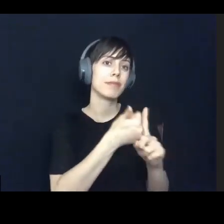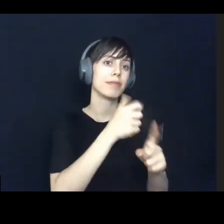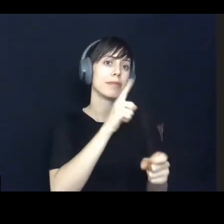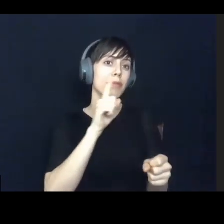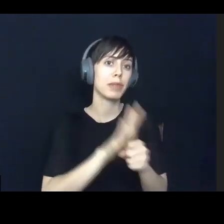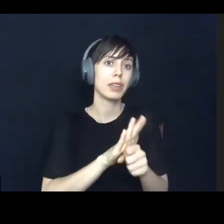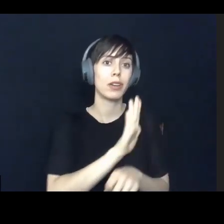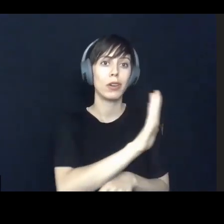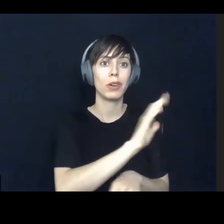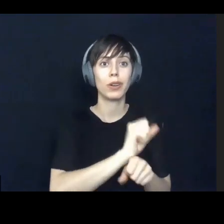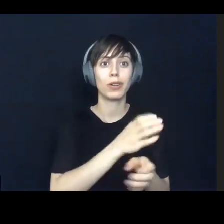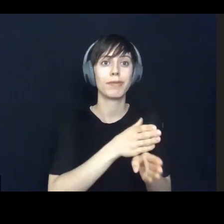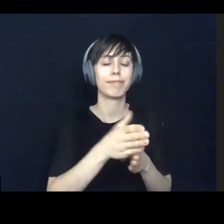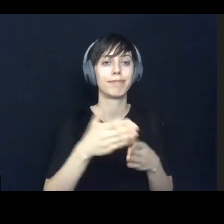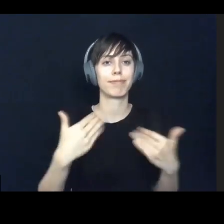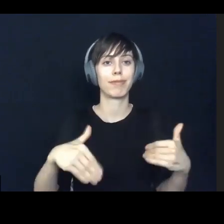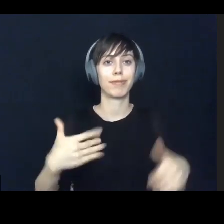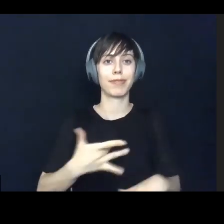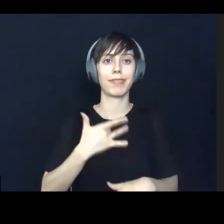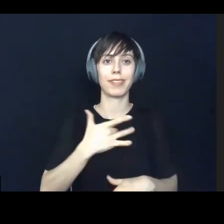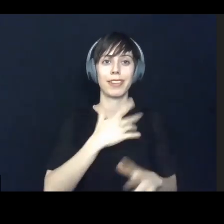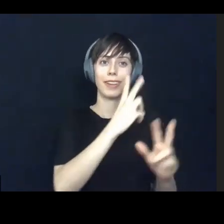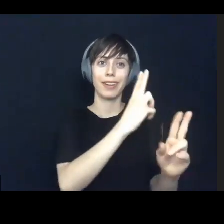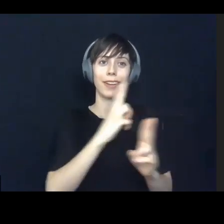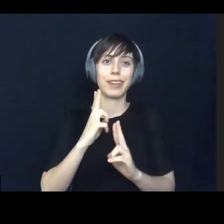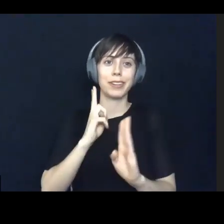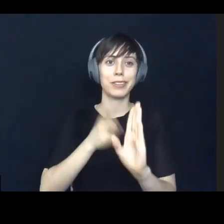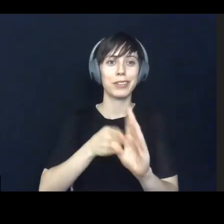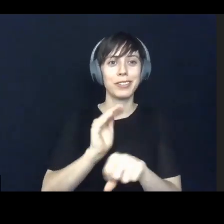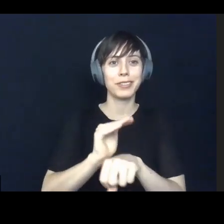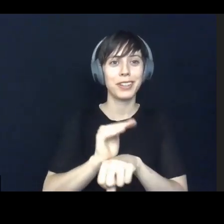I am honored to be here tonight. So.